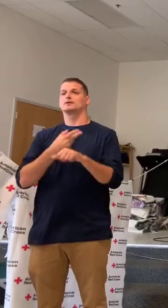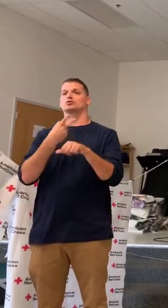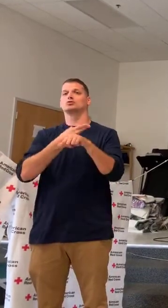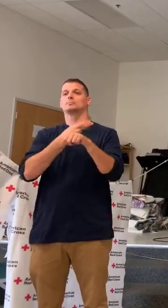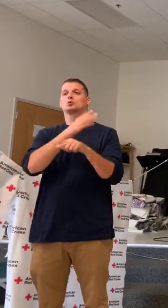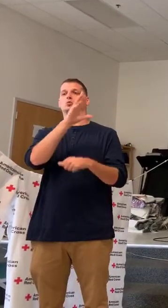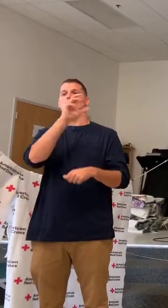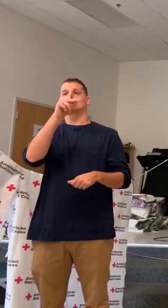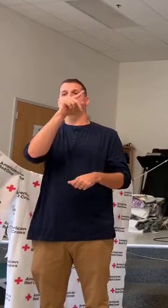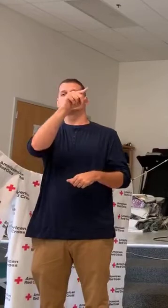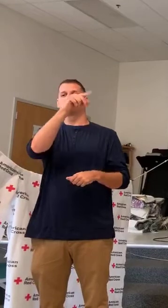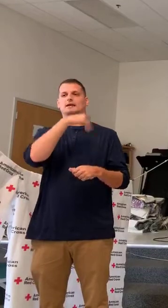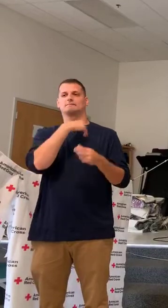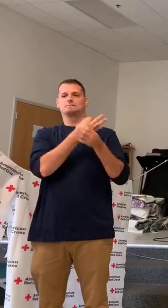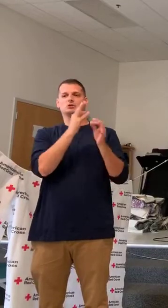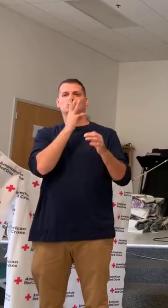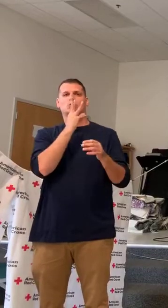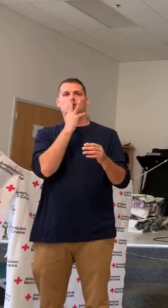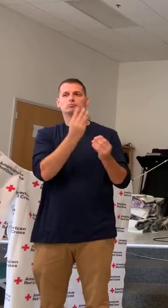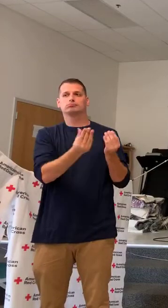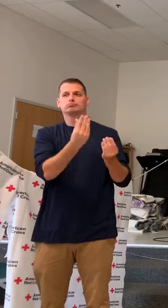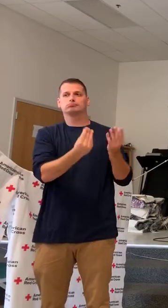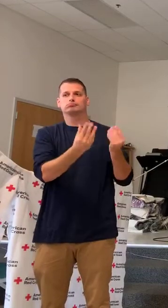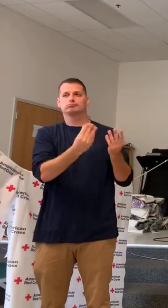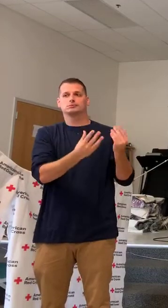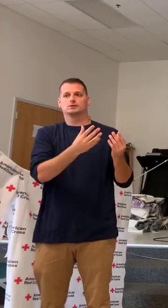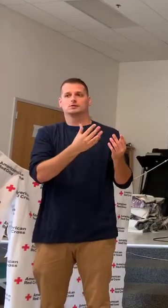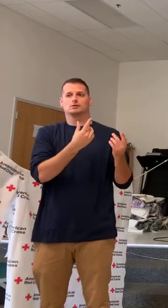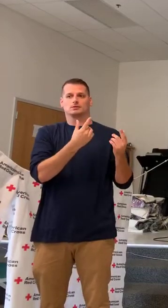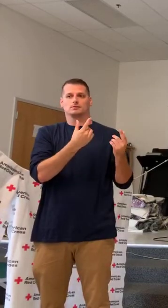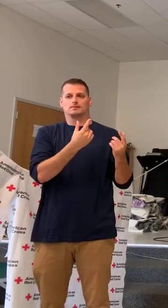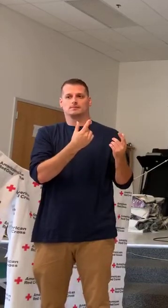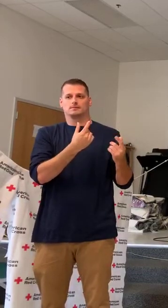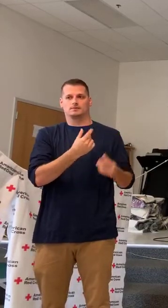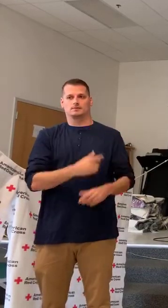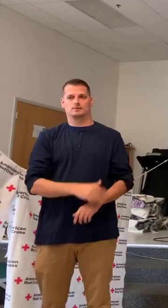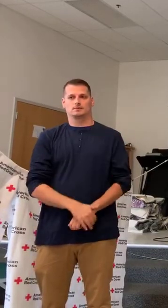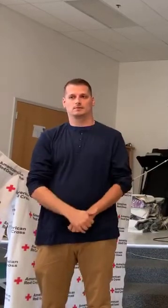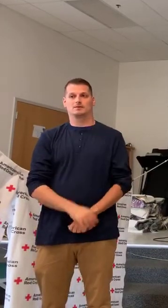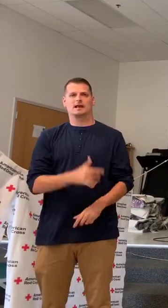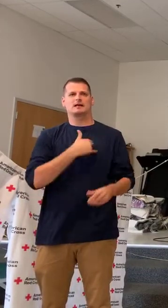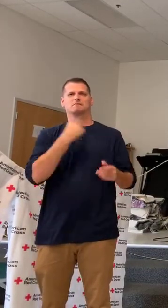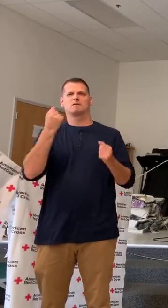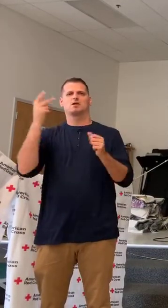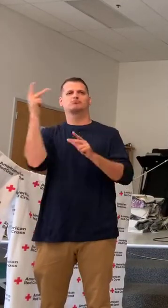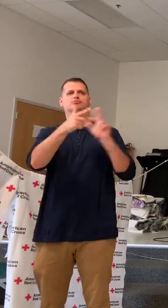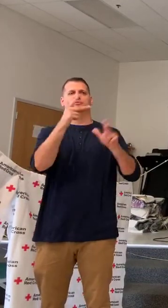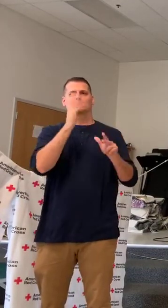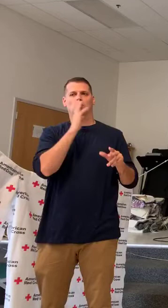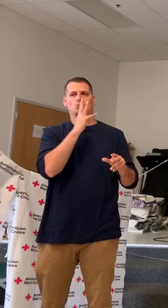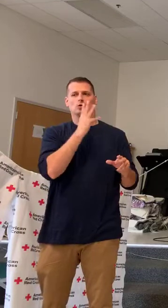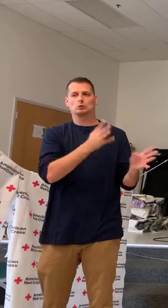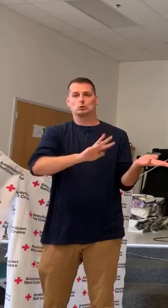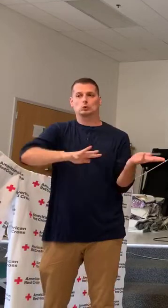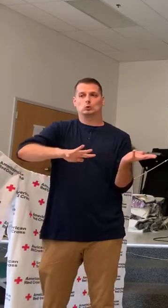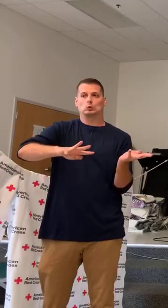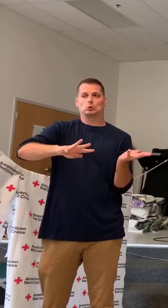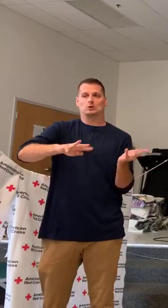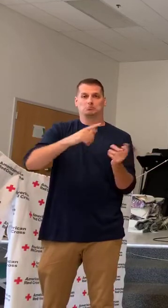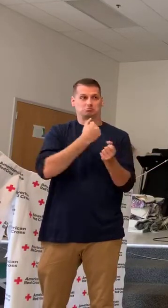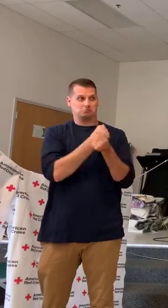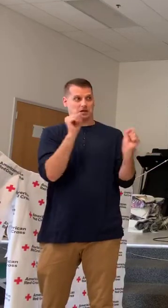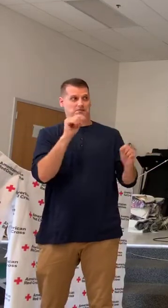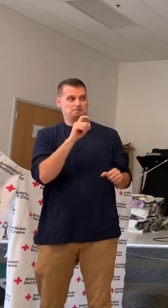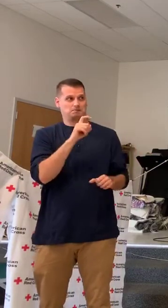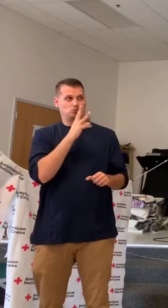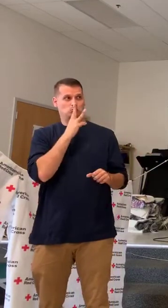two-way traffic now, you'll be able to pull off in that pullout like a normal civilian and fill up your water jugs. But how is that been tested to